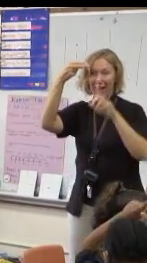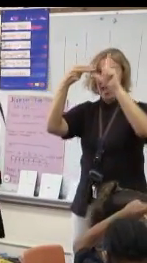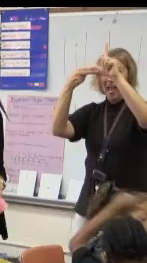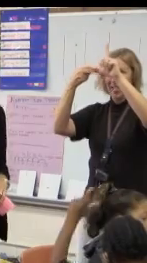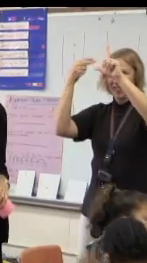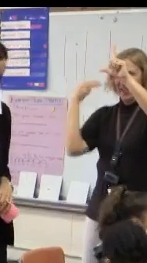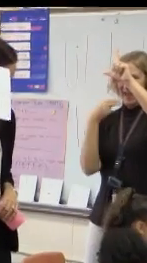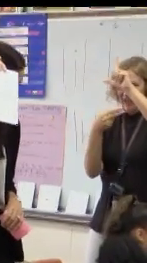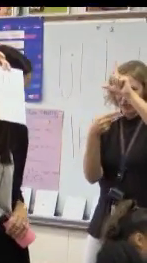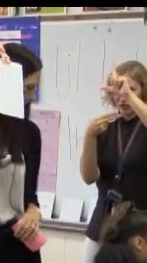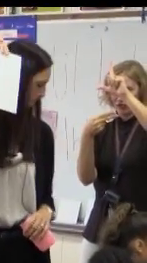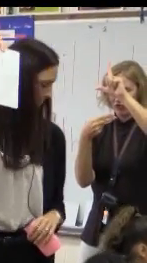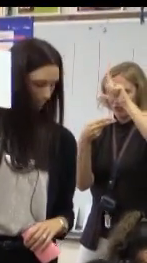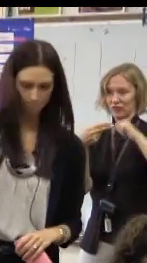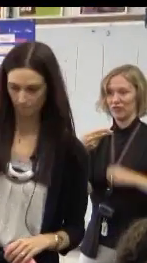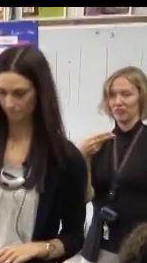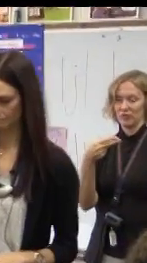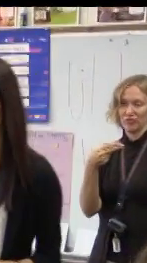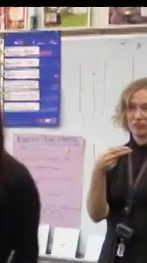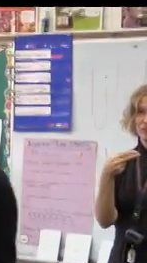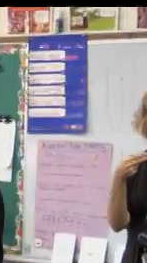the L.